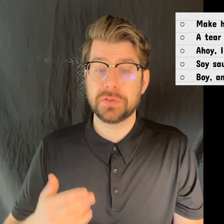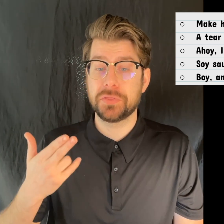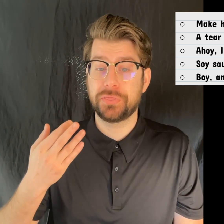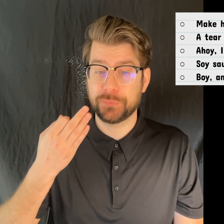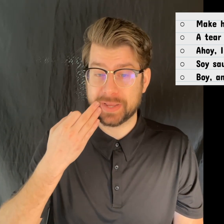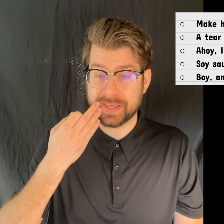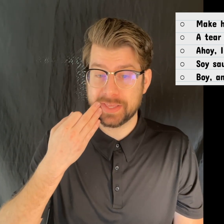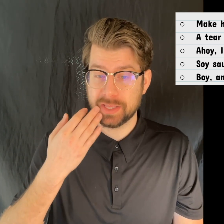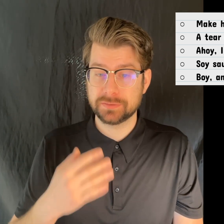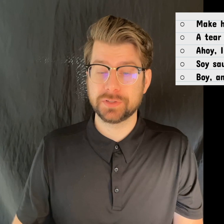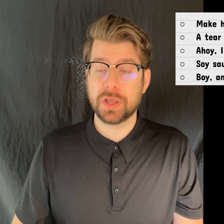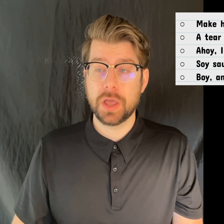3.